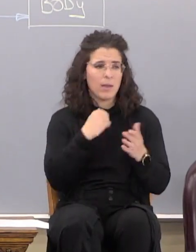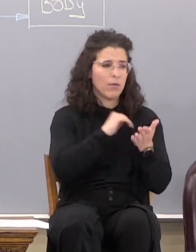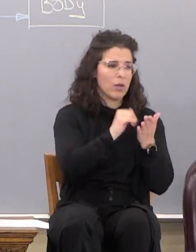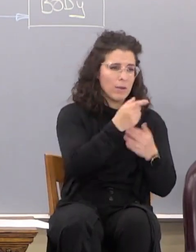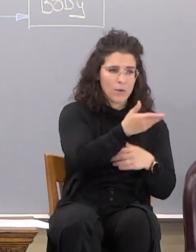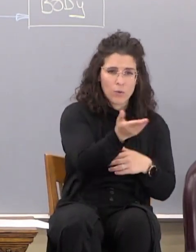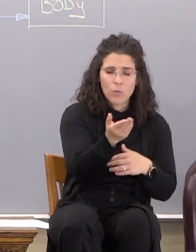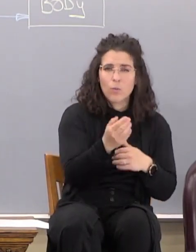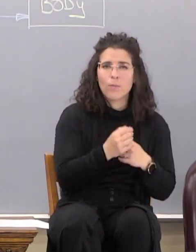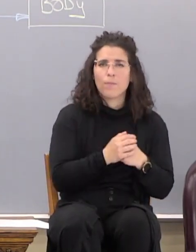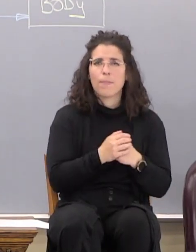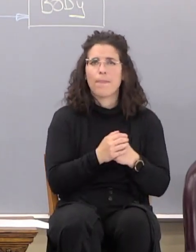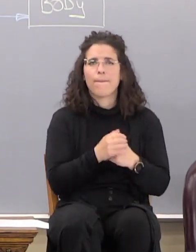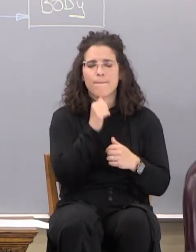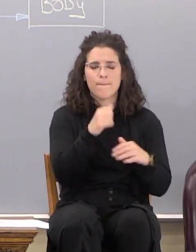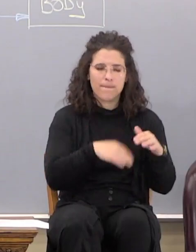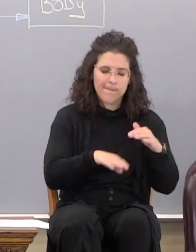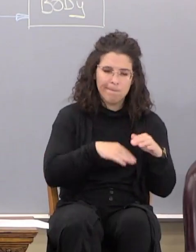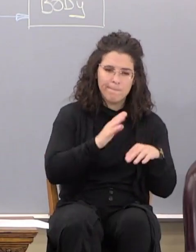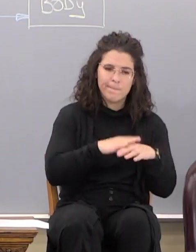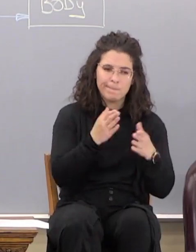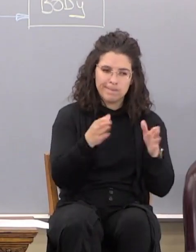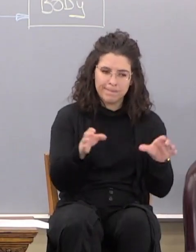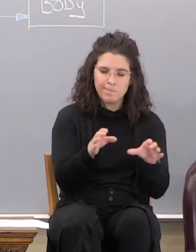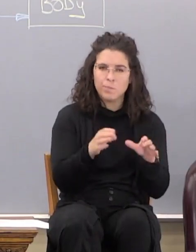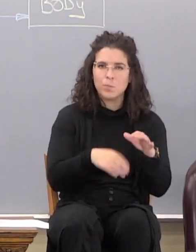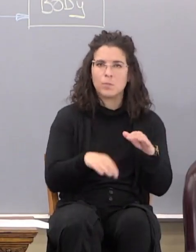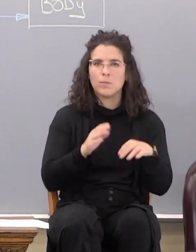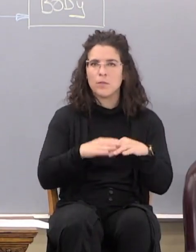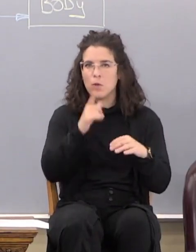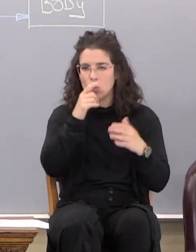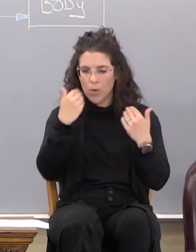you. Not based on what they do, but based on who I am.